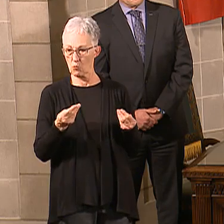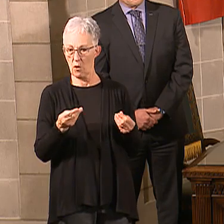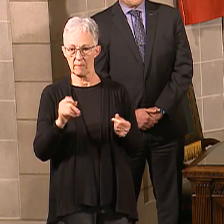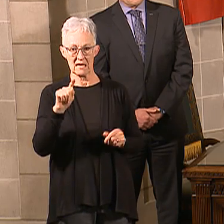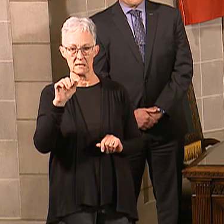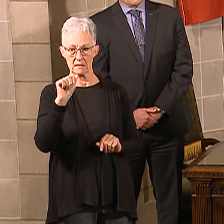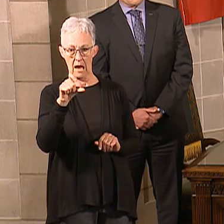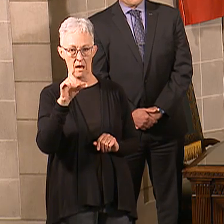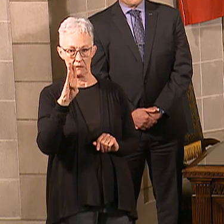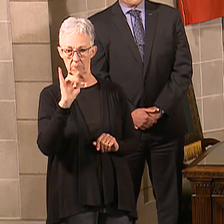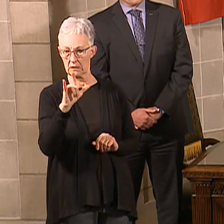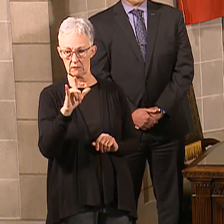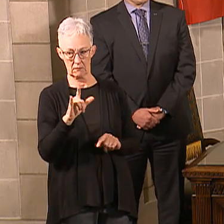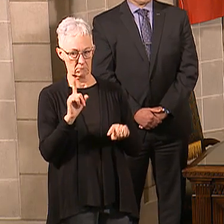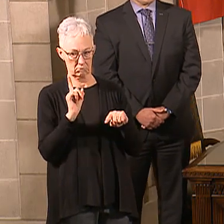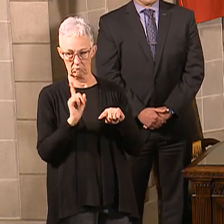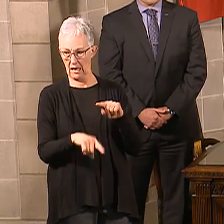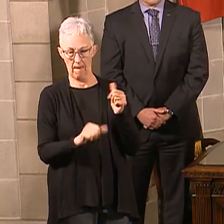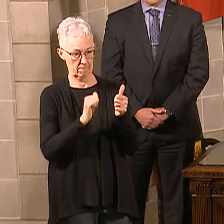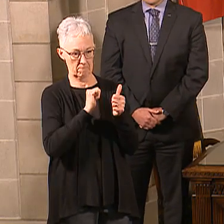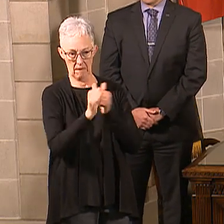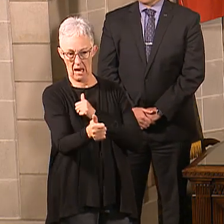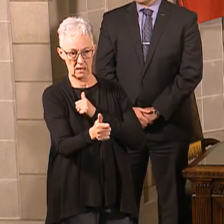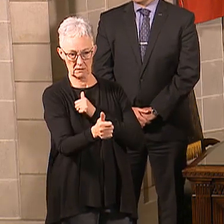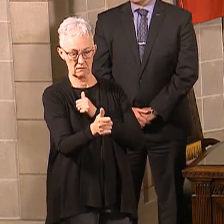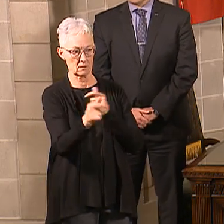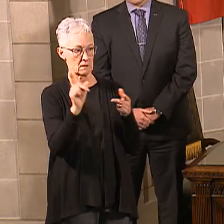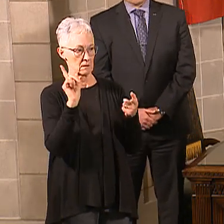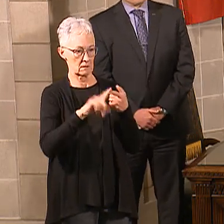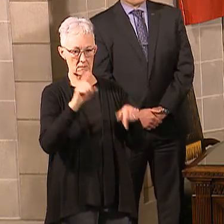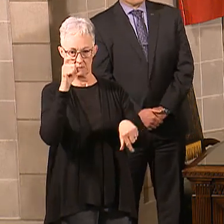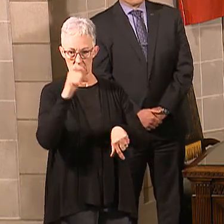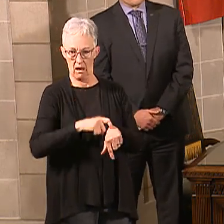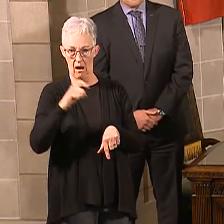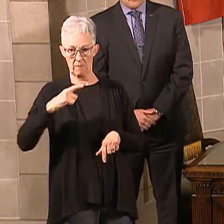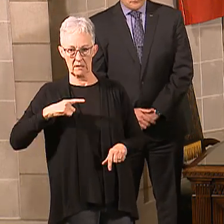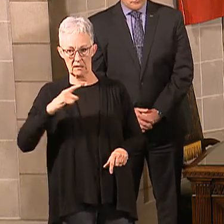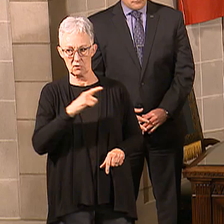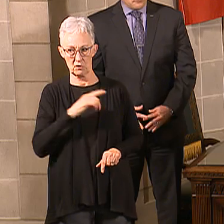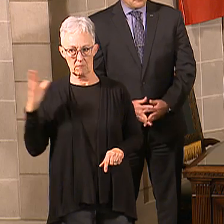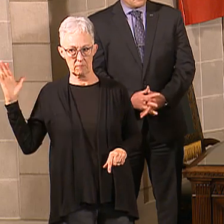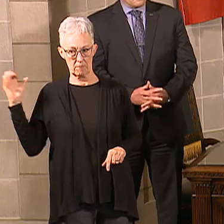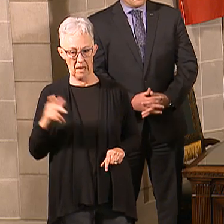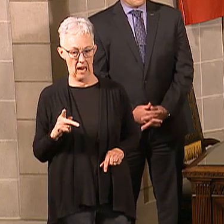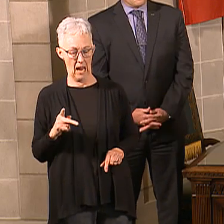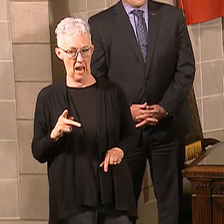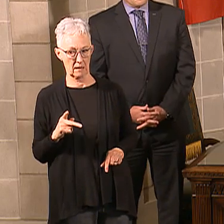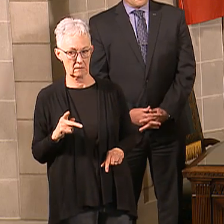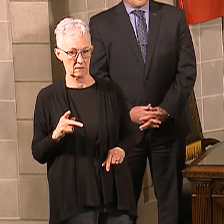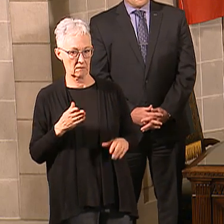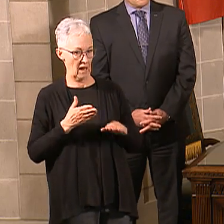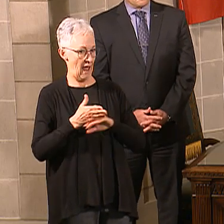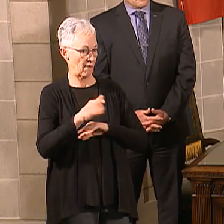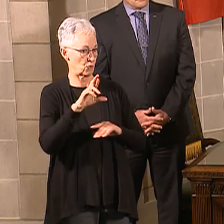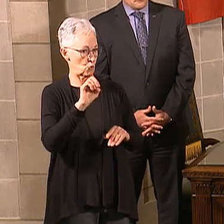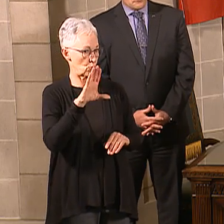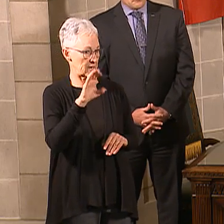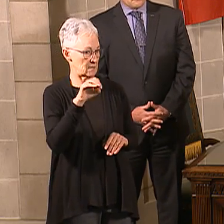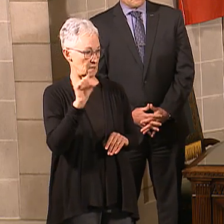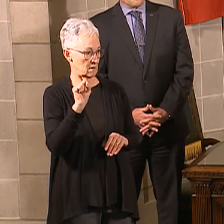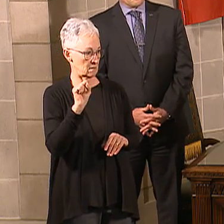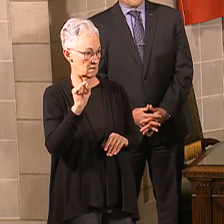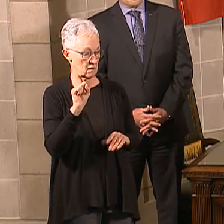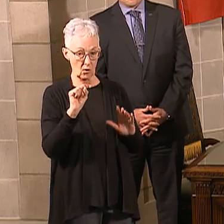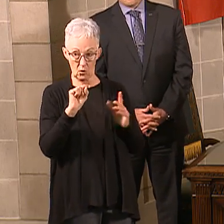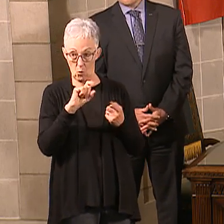be able to be passed until the legislature comes back from recess. Right now, that's uncertain when that will happen. I know we will all get through